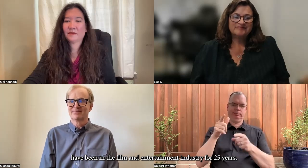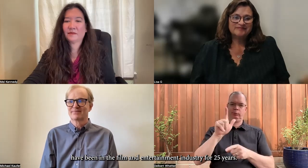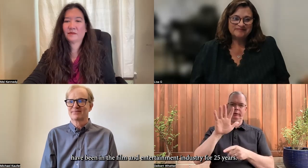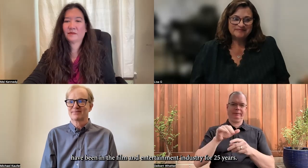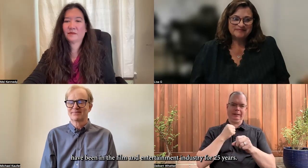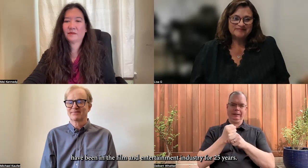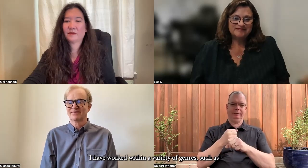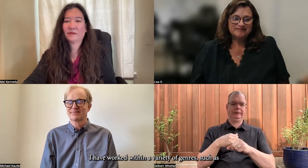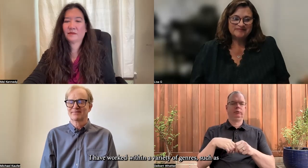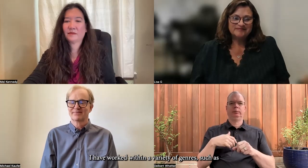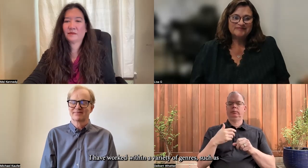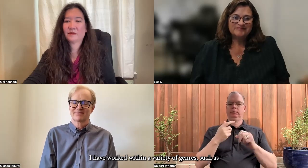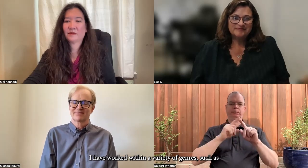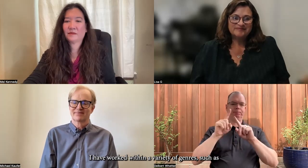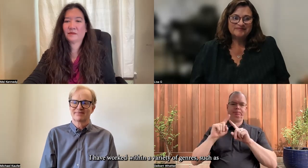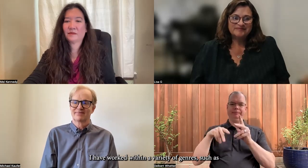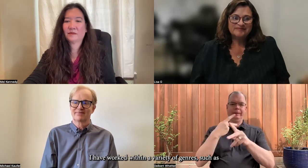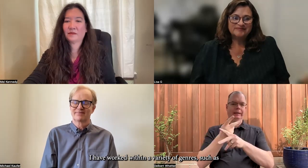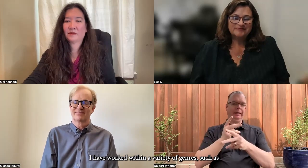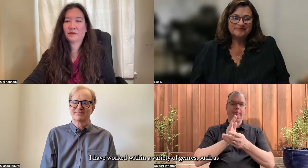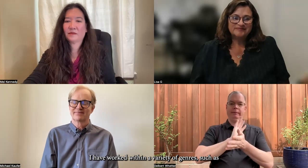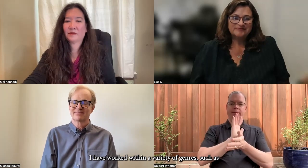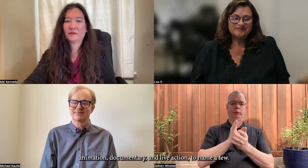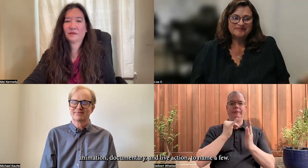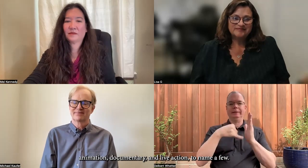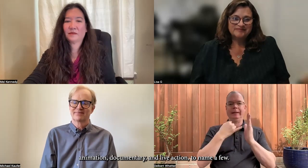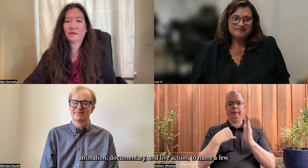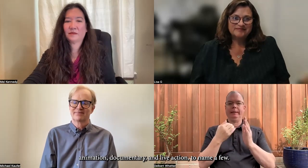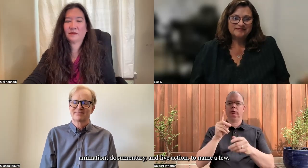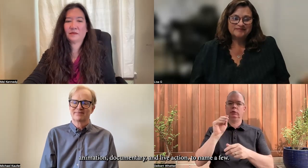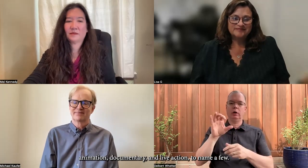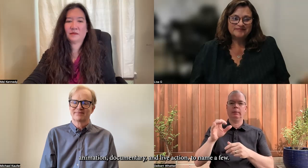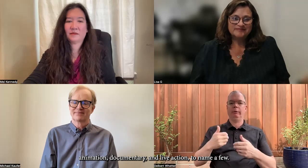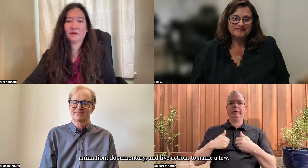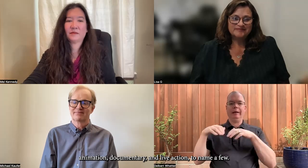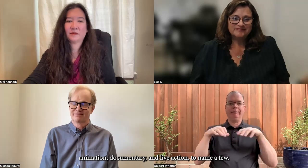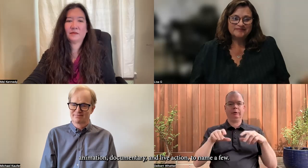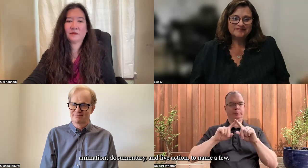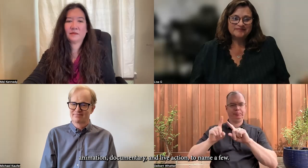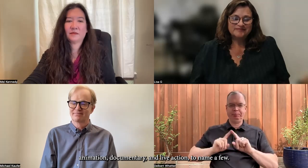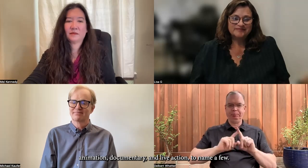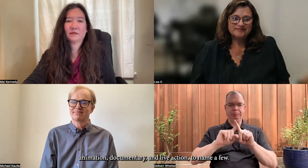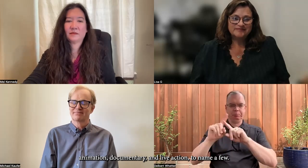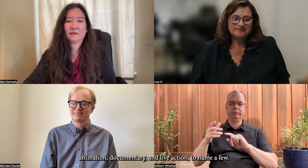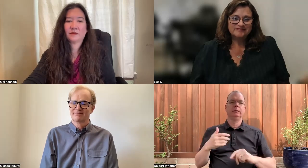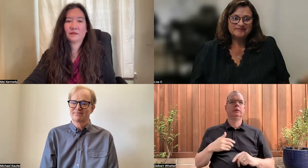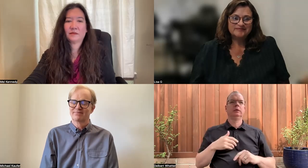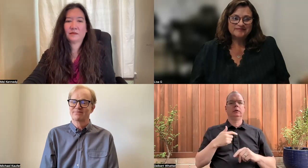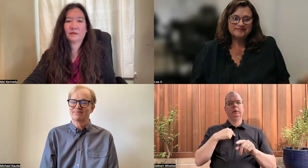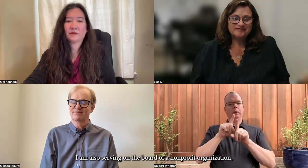for 25 years. I have worked within a variety of genres such as animation, documentary, and live action, to name a few. I